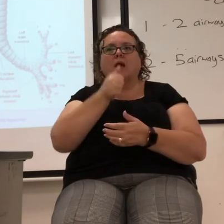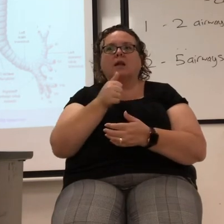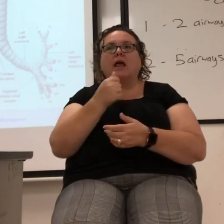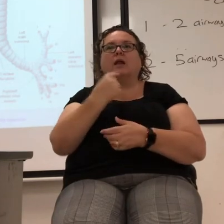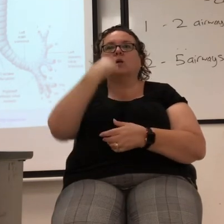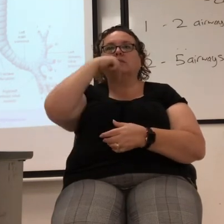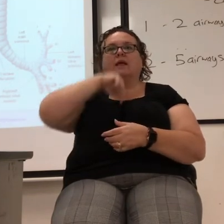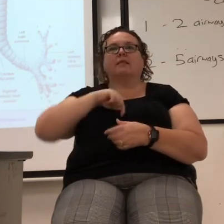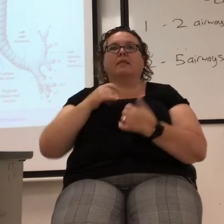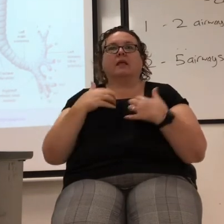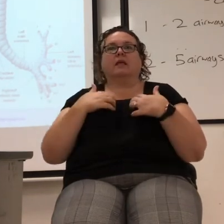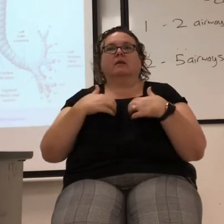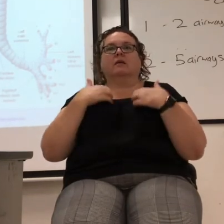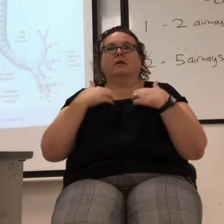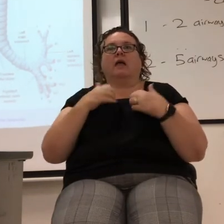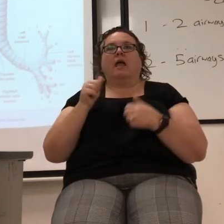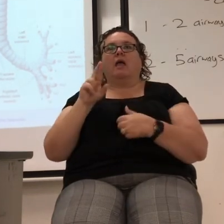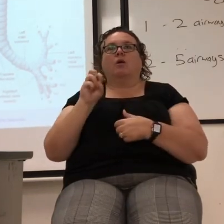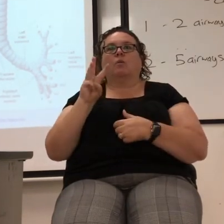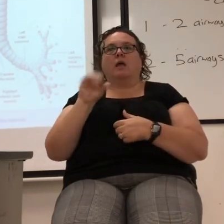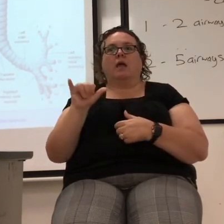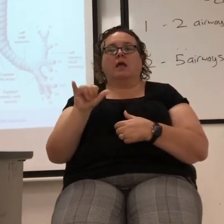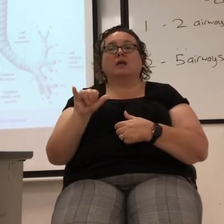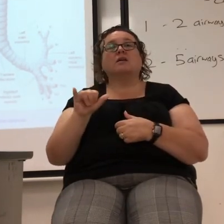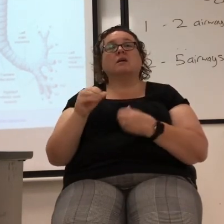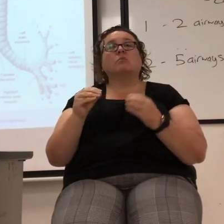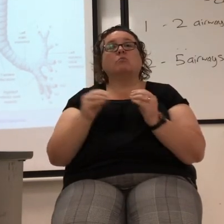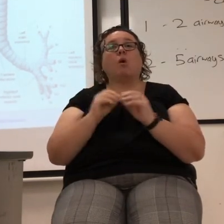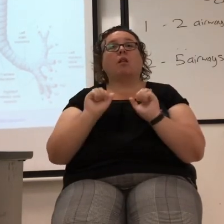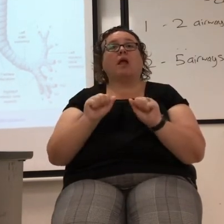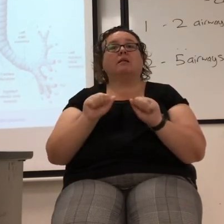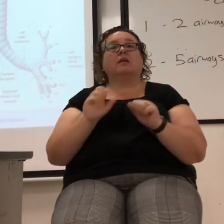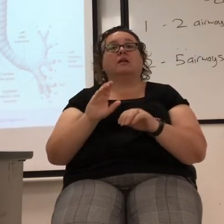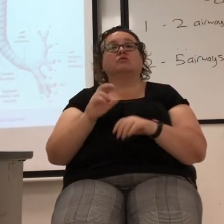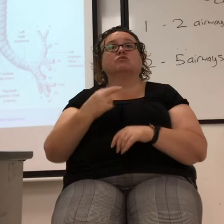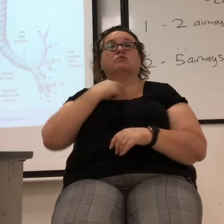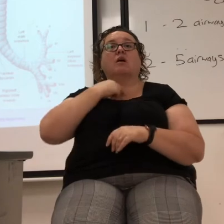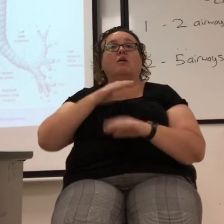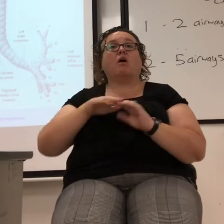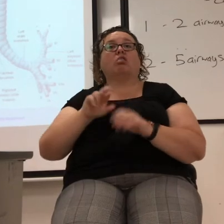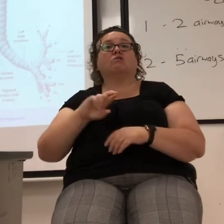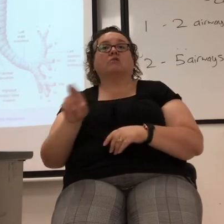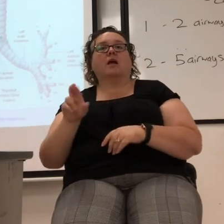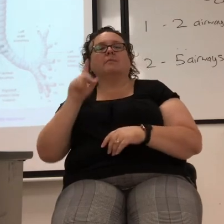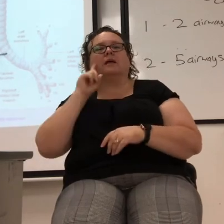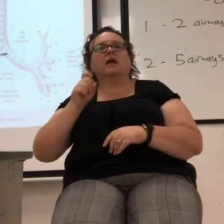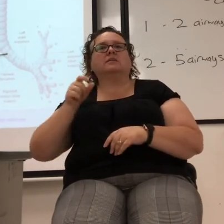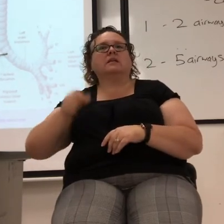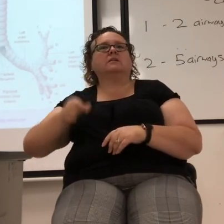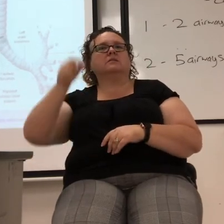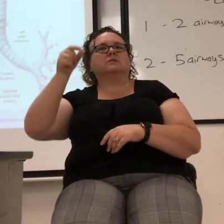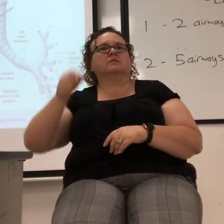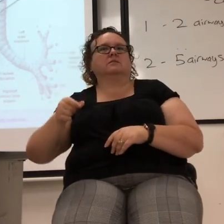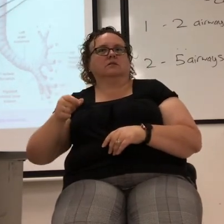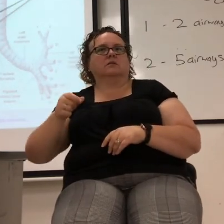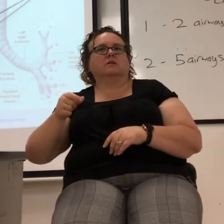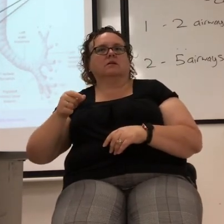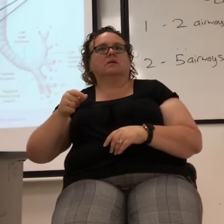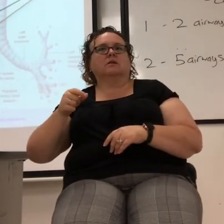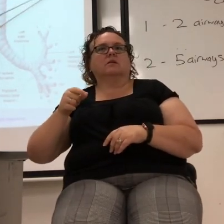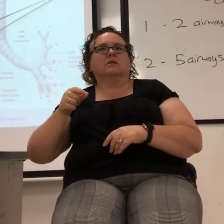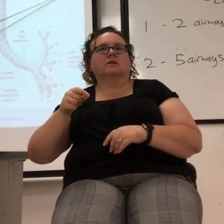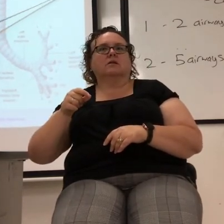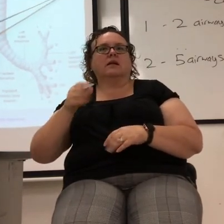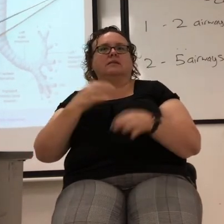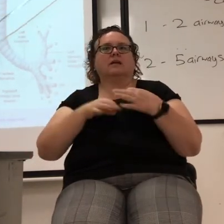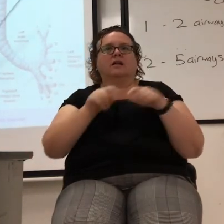And it's more likely to get trapped on the right main bronchus because it's more in line with the trachea than the left because of how the